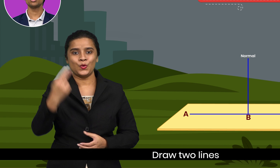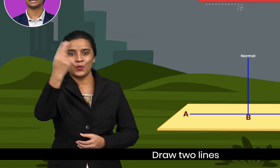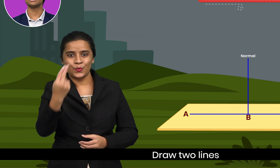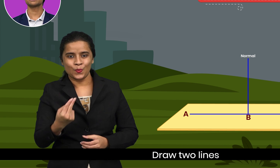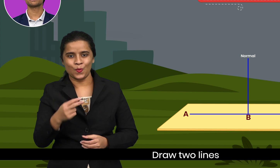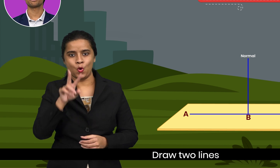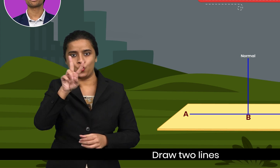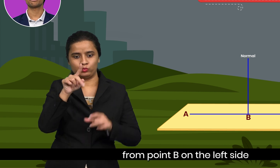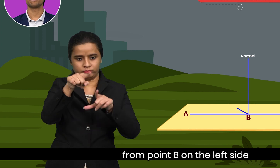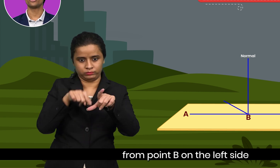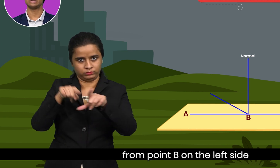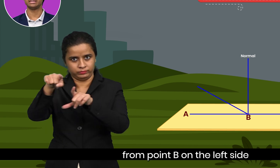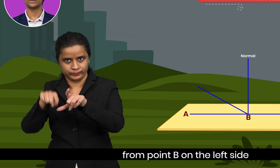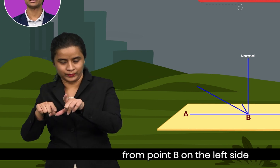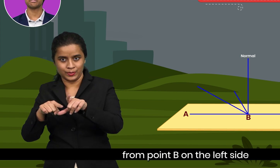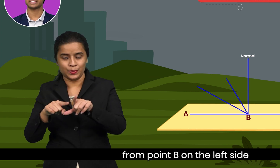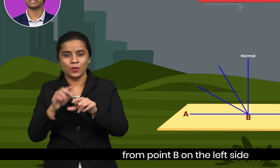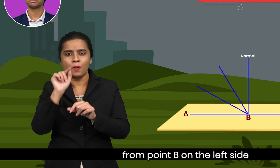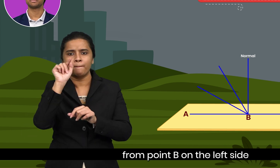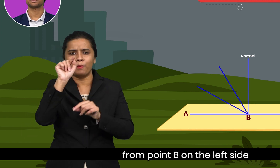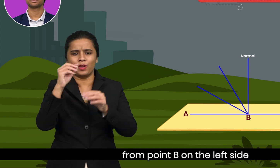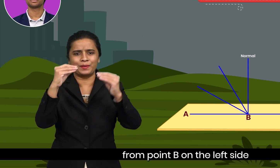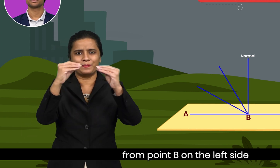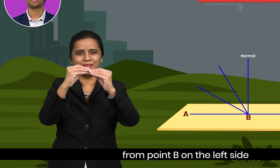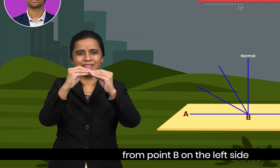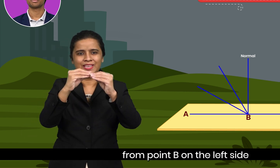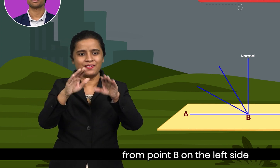Draw two lines from point B on the left side